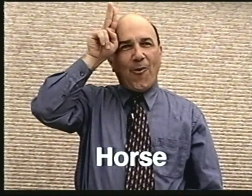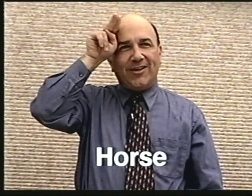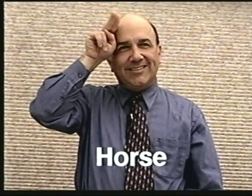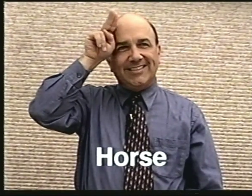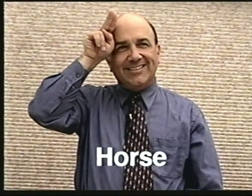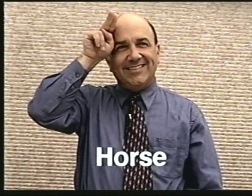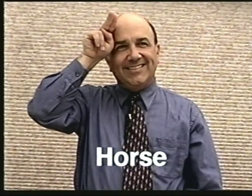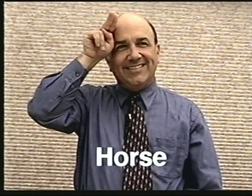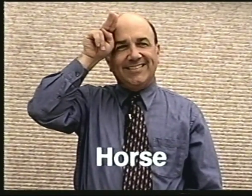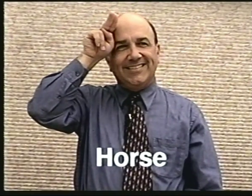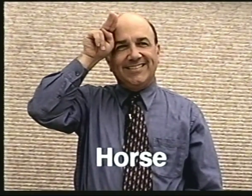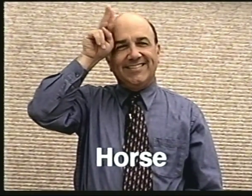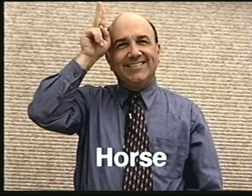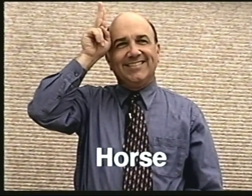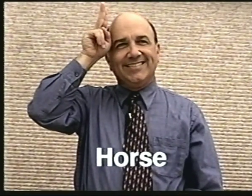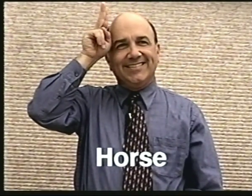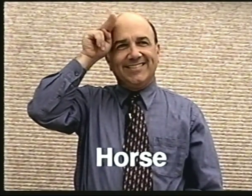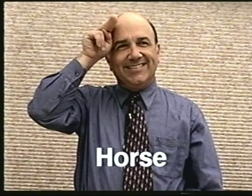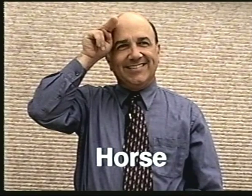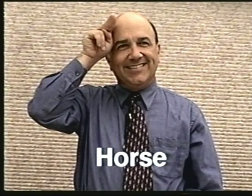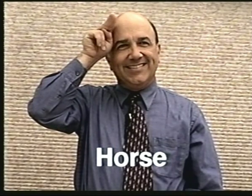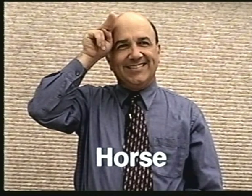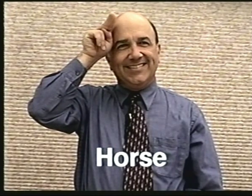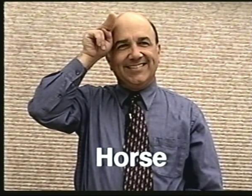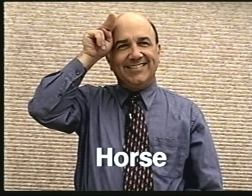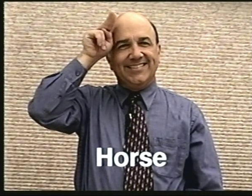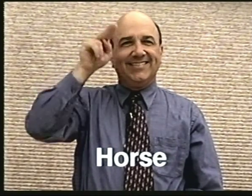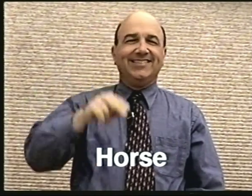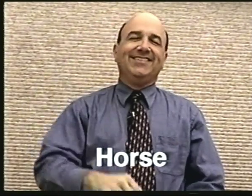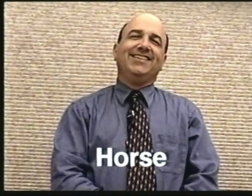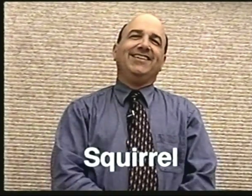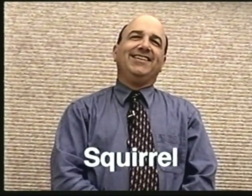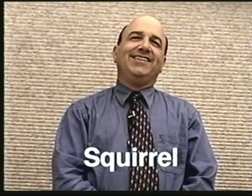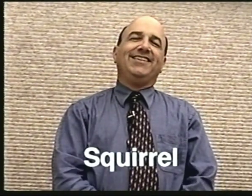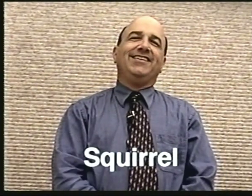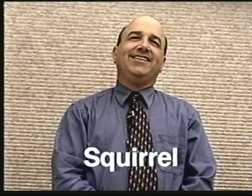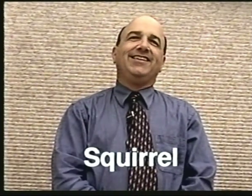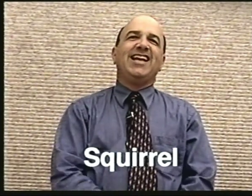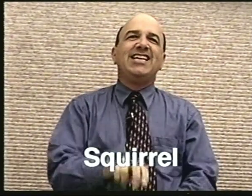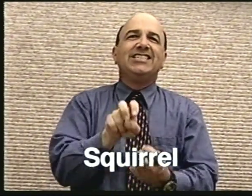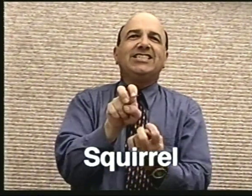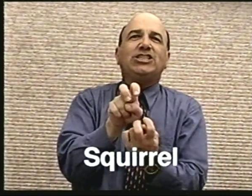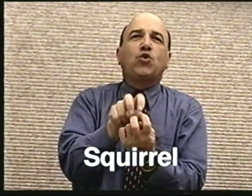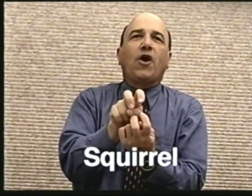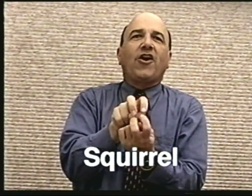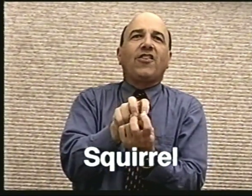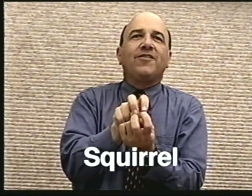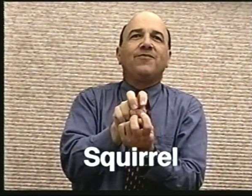horse. Squirrel,